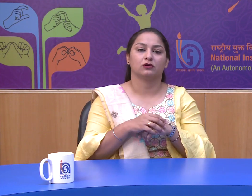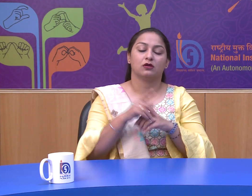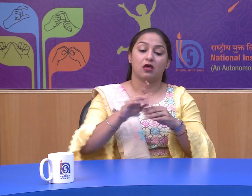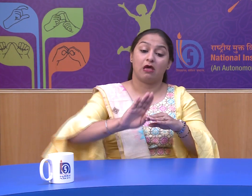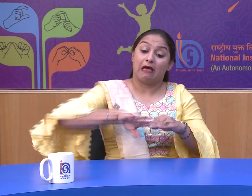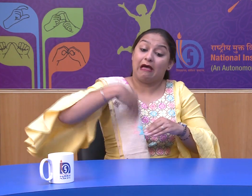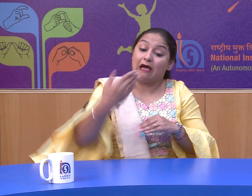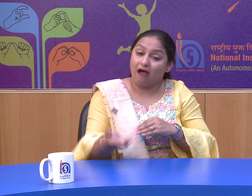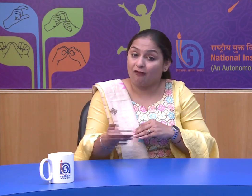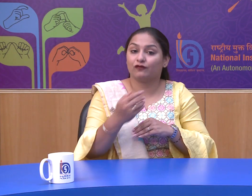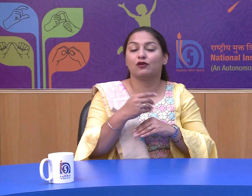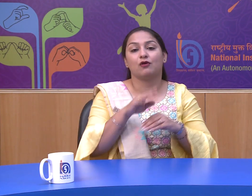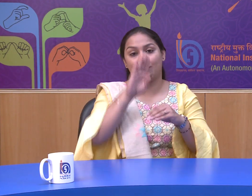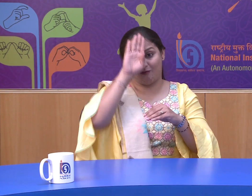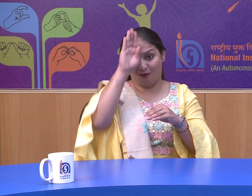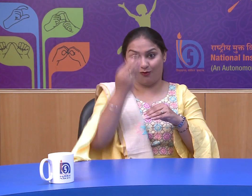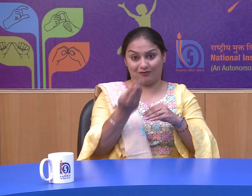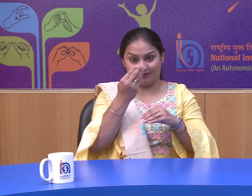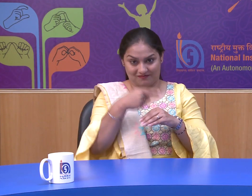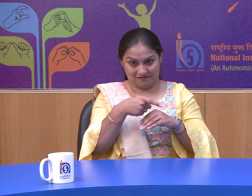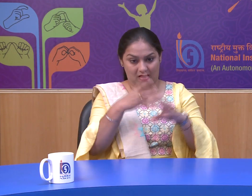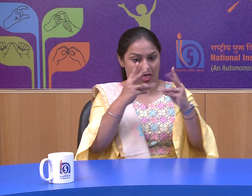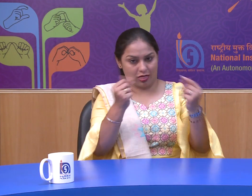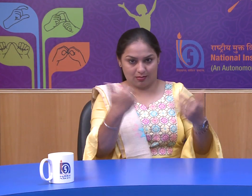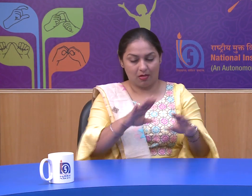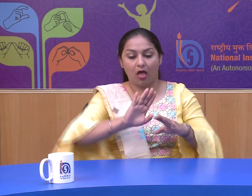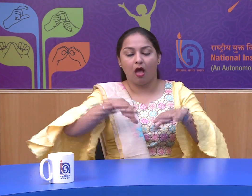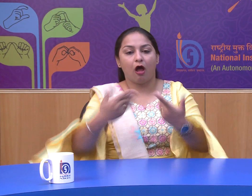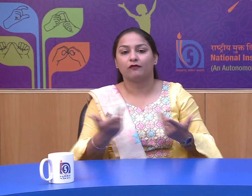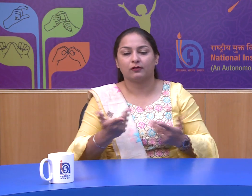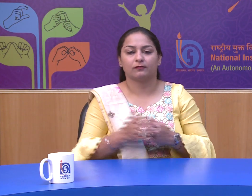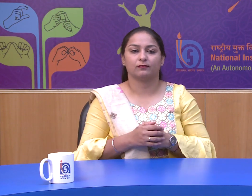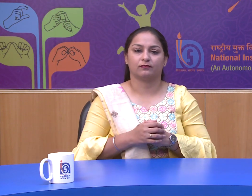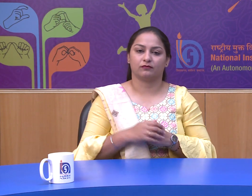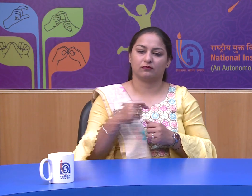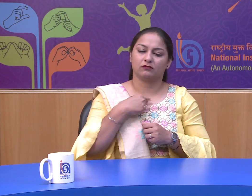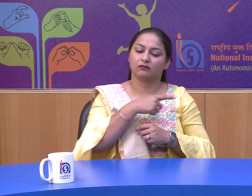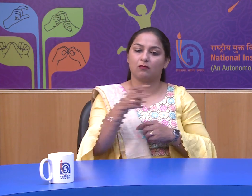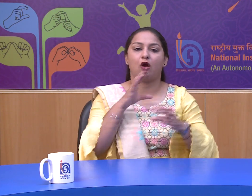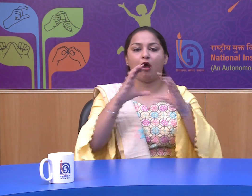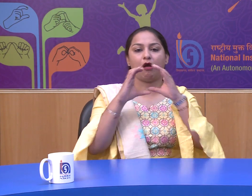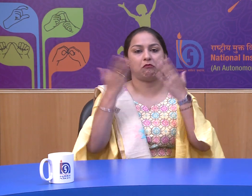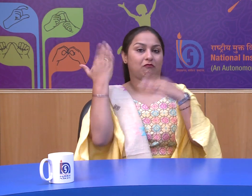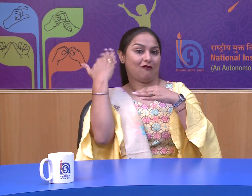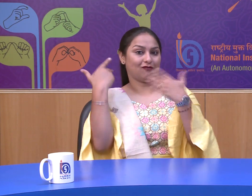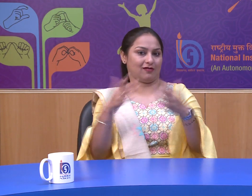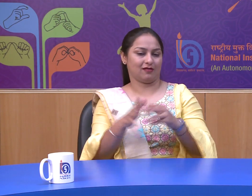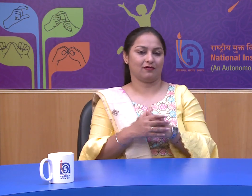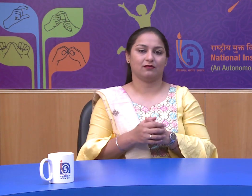post-Mauryan cultural developments. As we have already discussed in previous